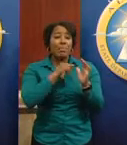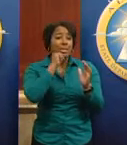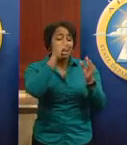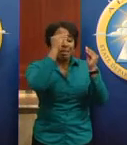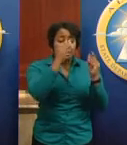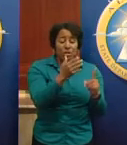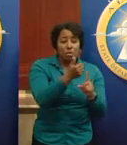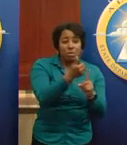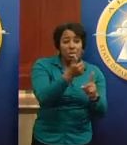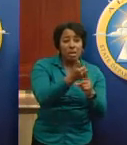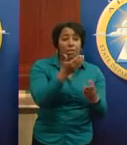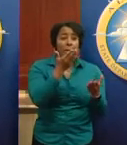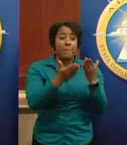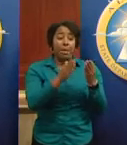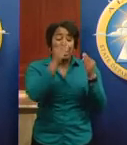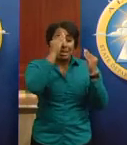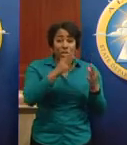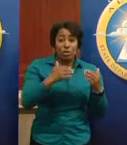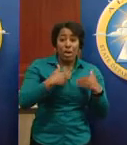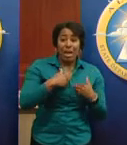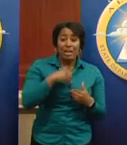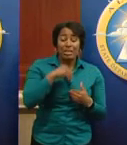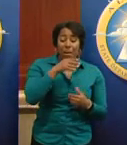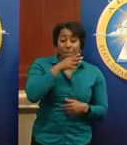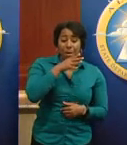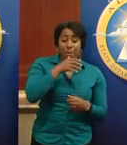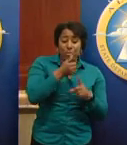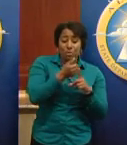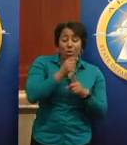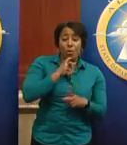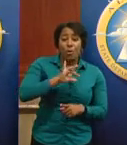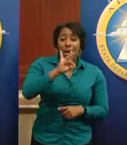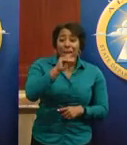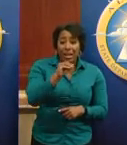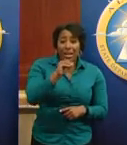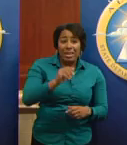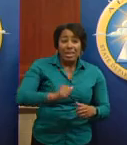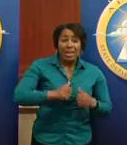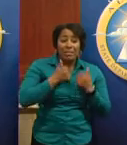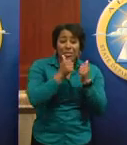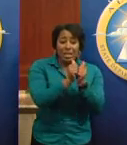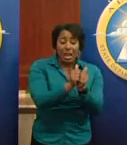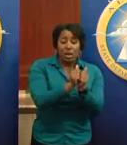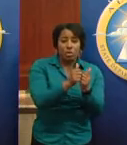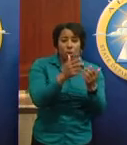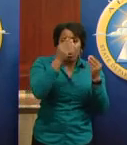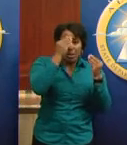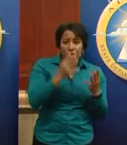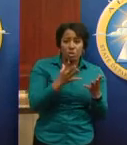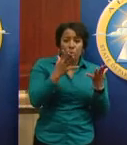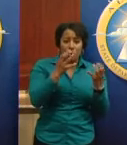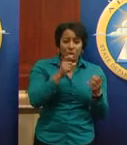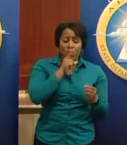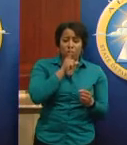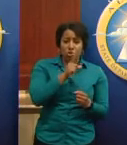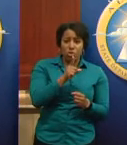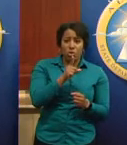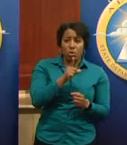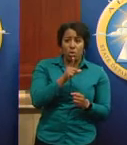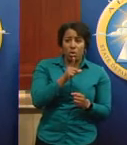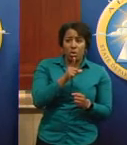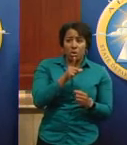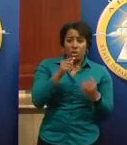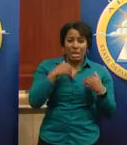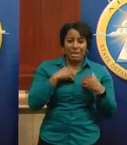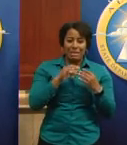an 80-year-old mother who has a serious condition living in her home, and so she's trying to make sure that she keeps